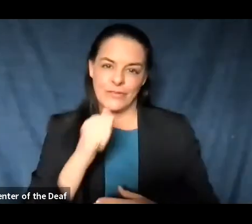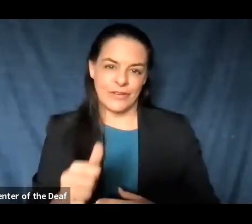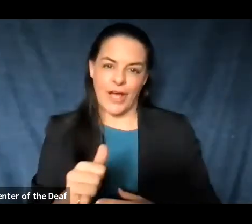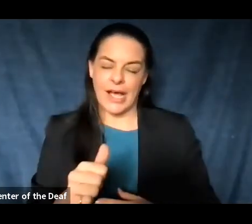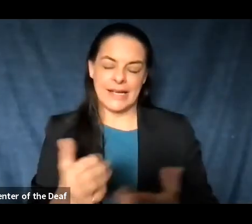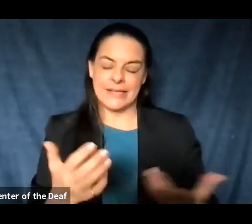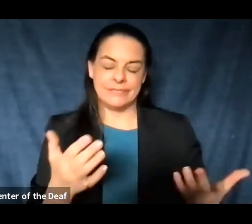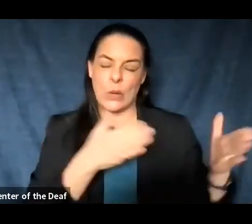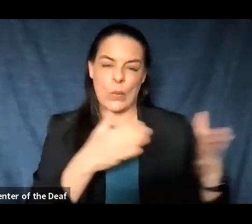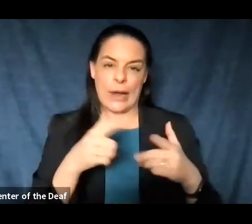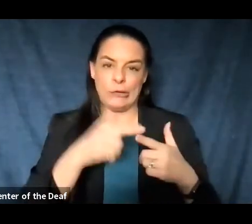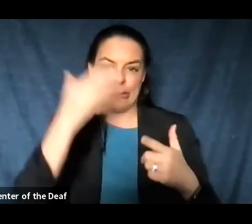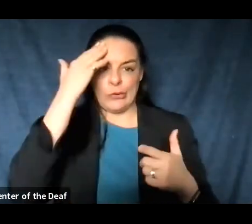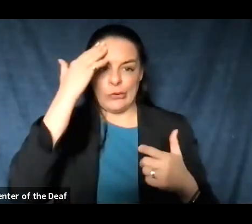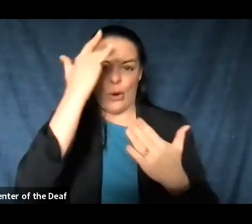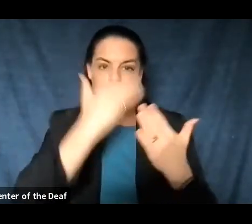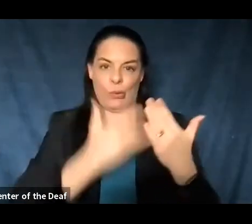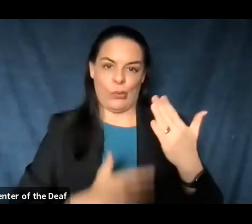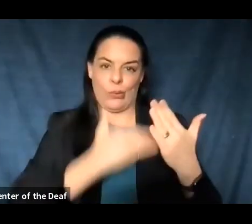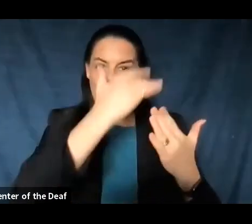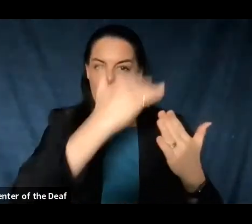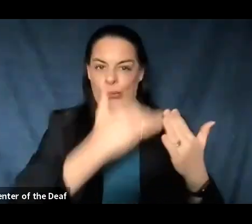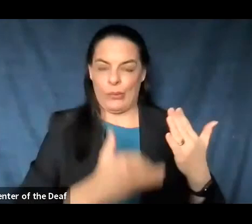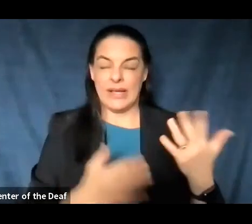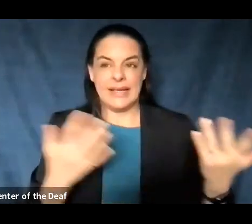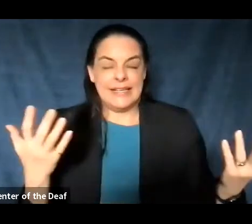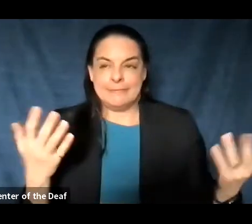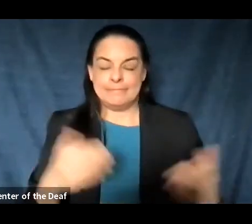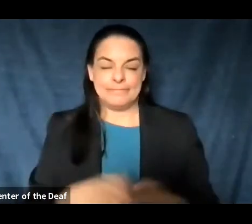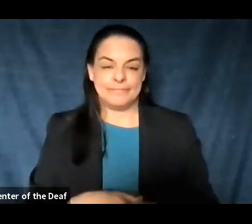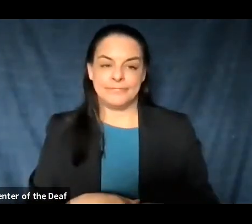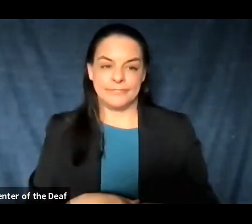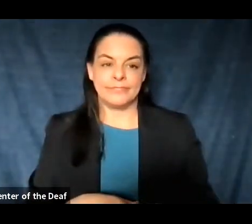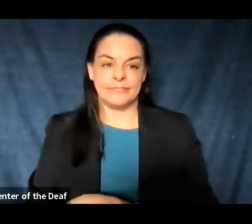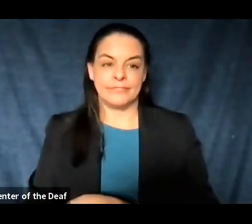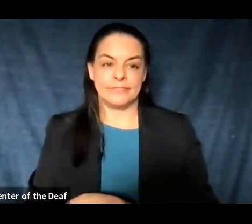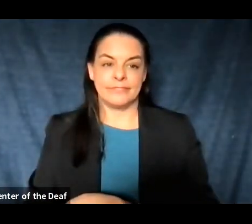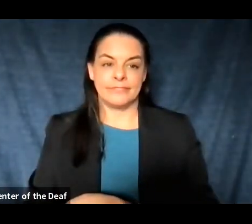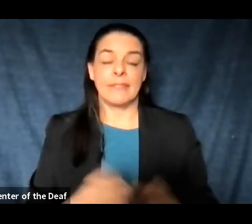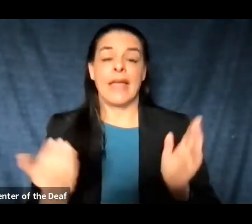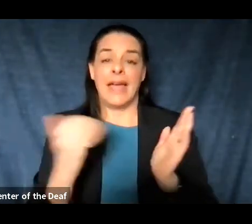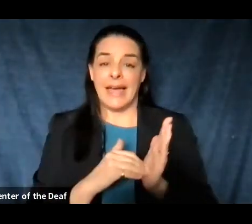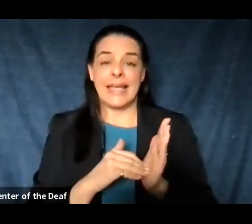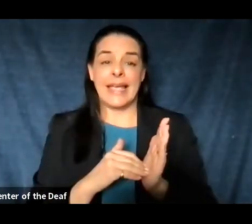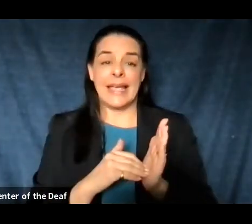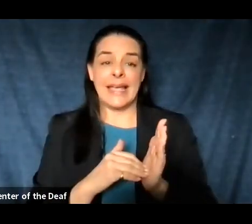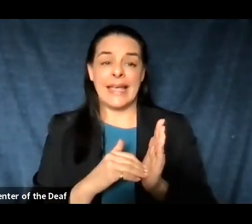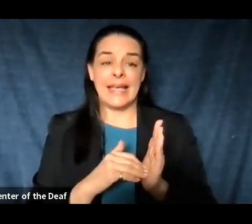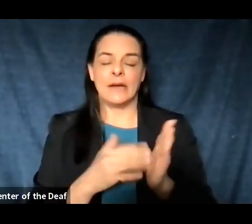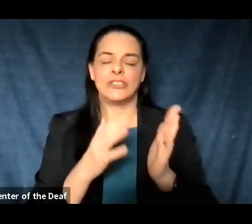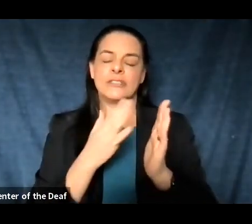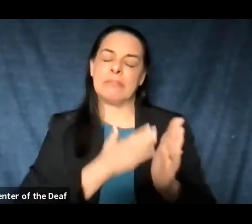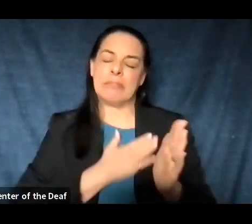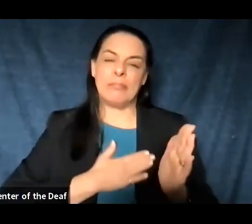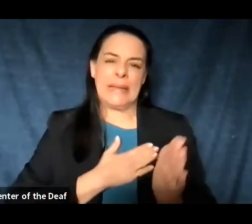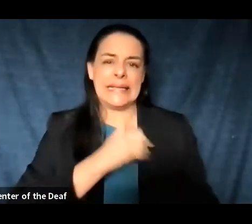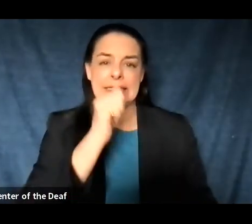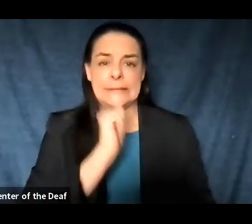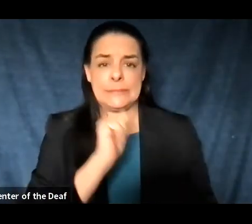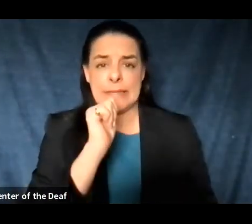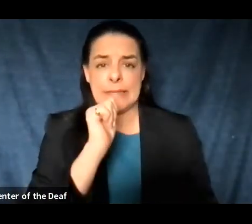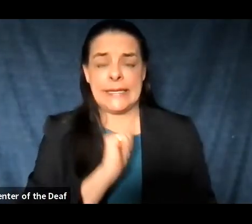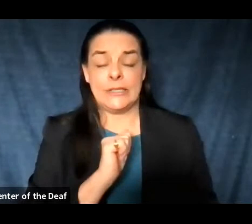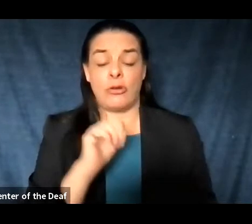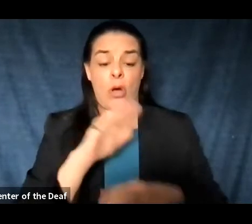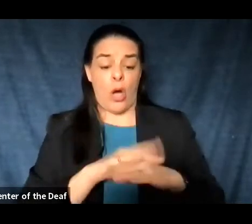that. You know, it is, again, asking our community for patience. Being on the wait